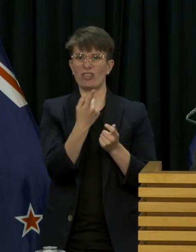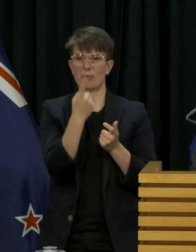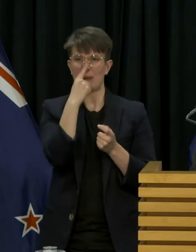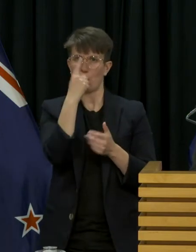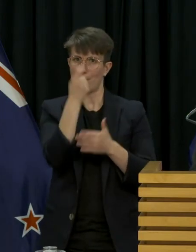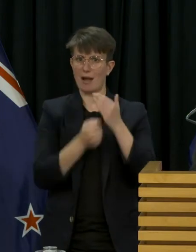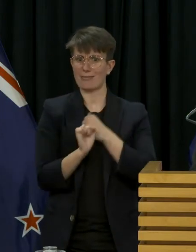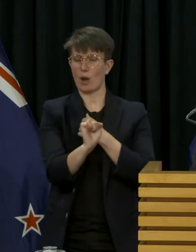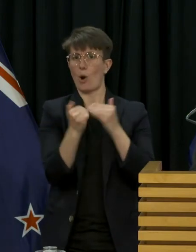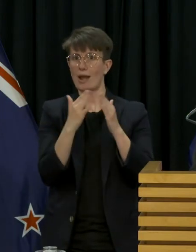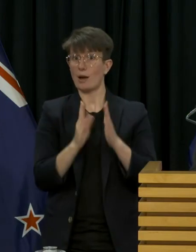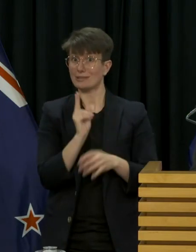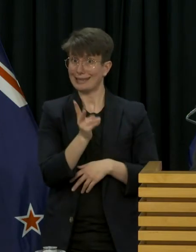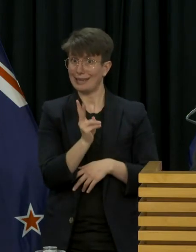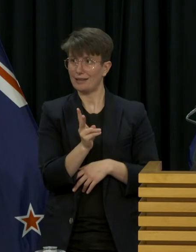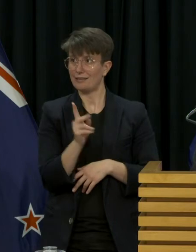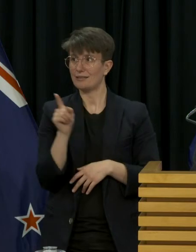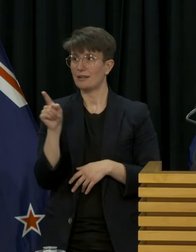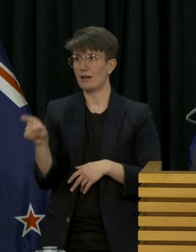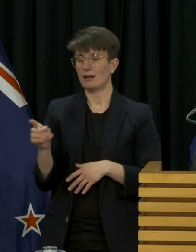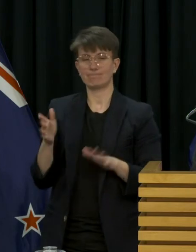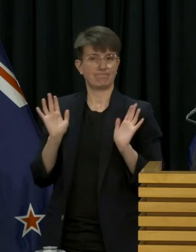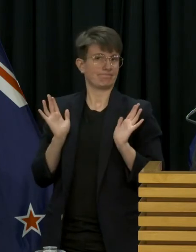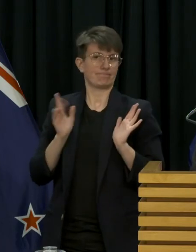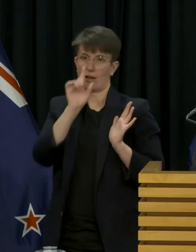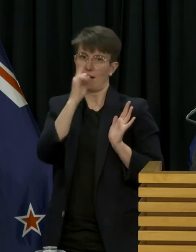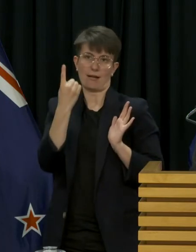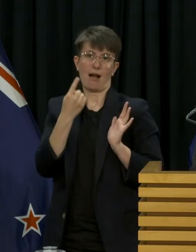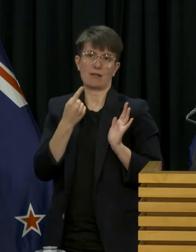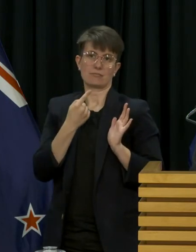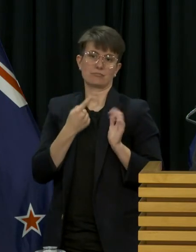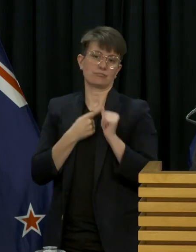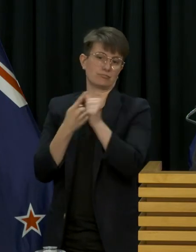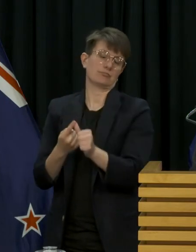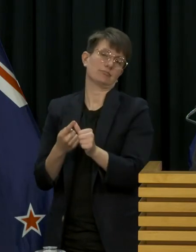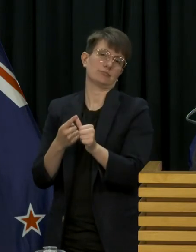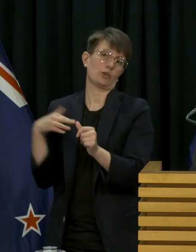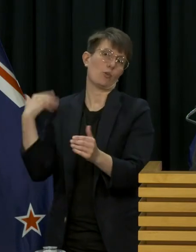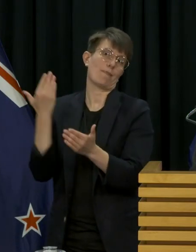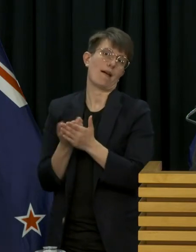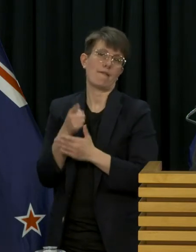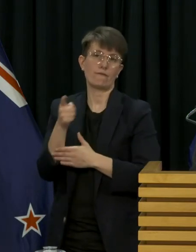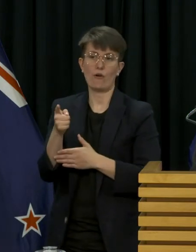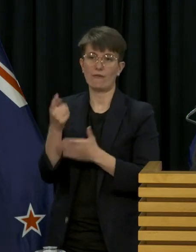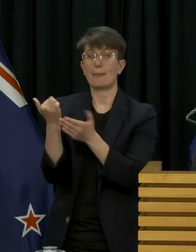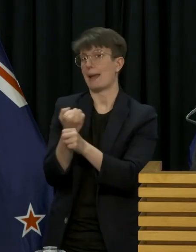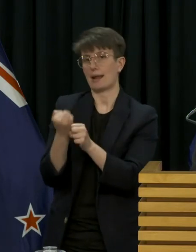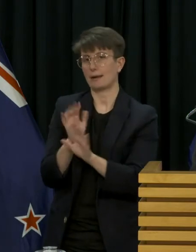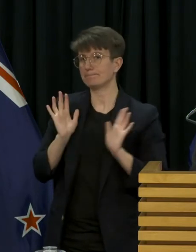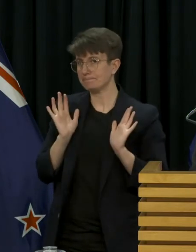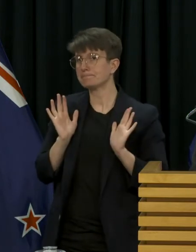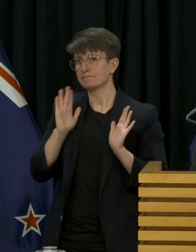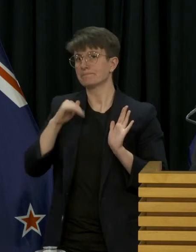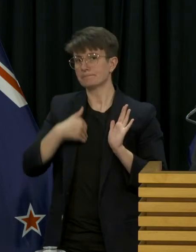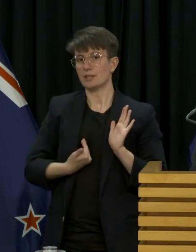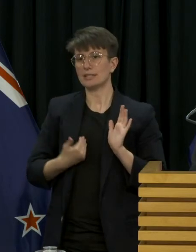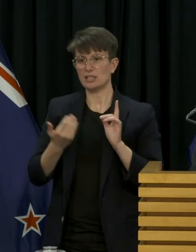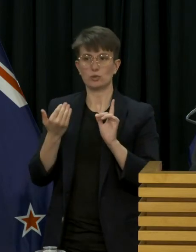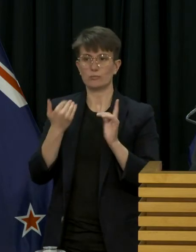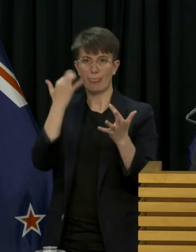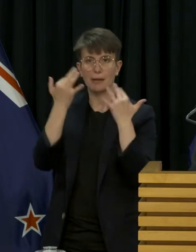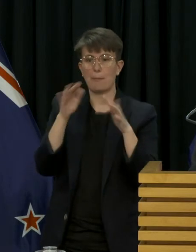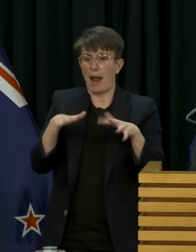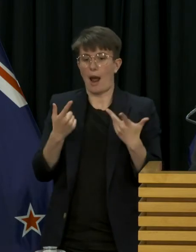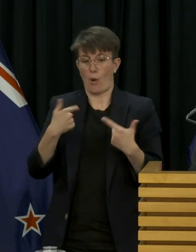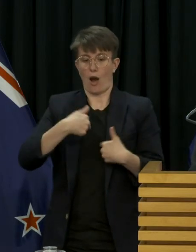course, stop us from being able to look at what we can do to support first home buyers in the market. There have been growing political